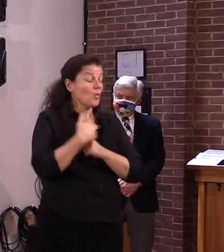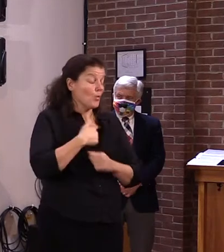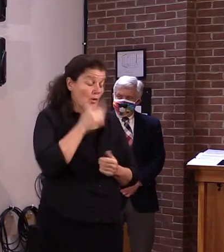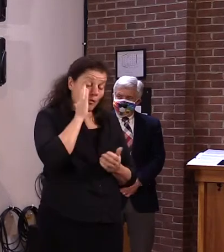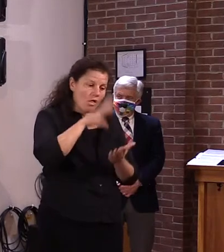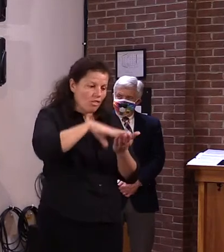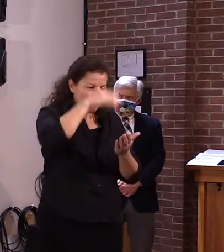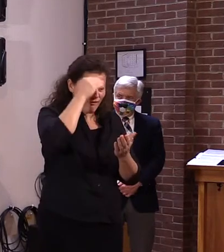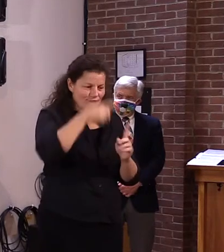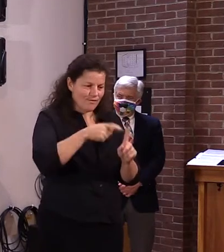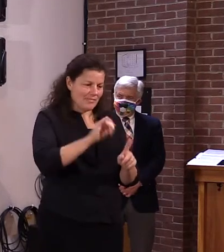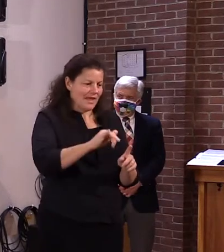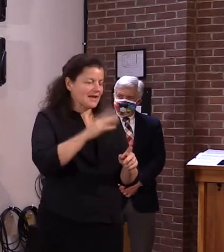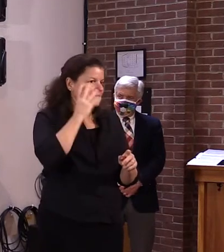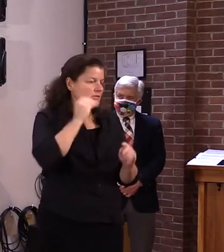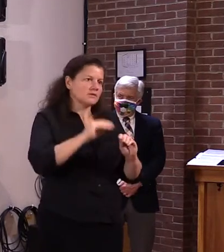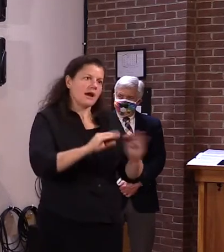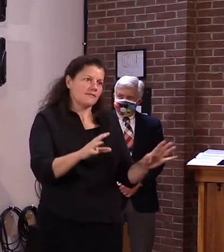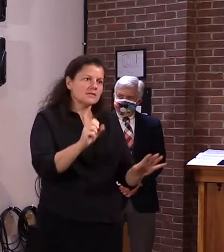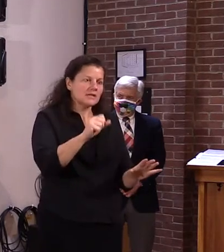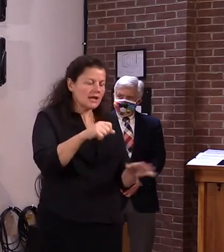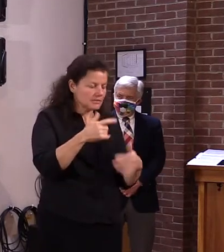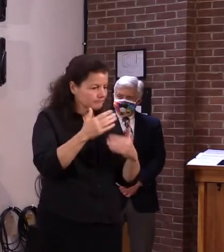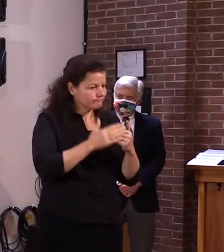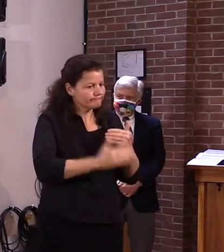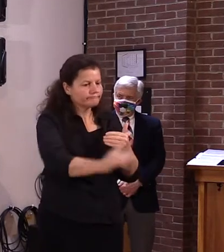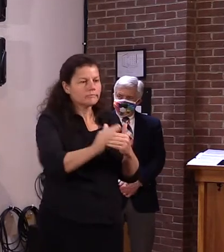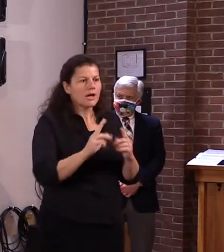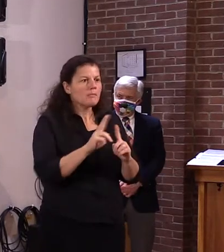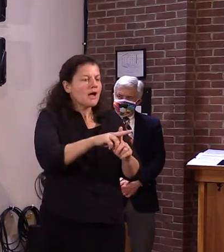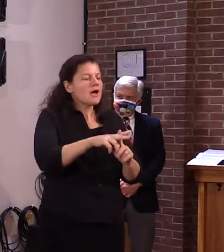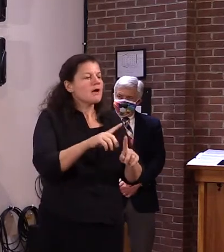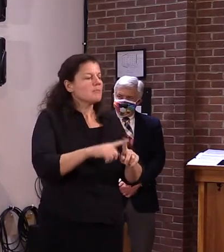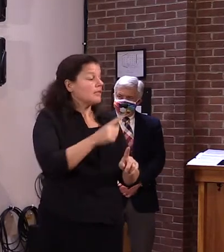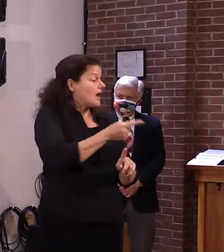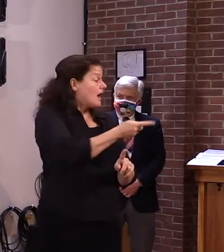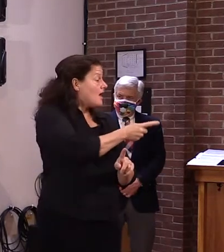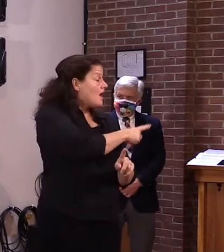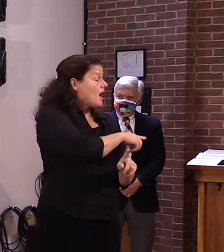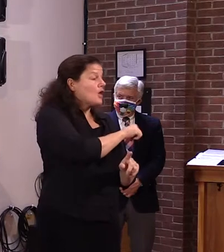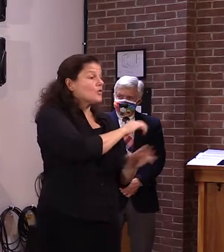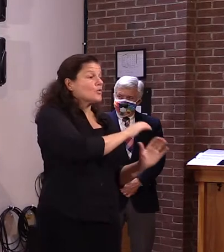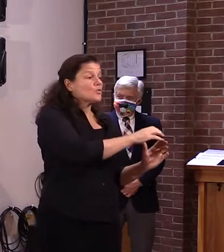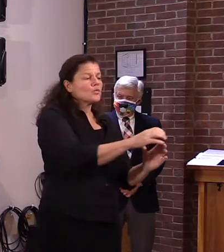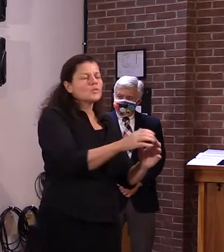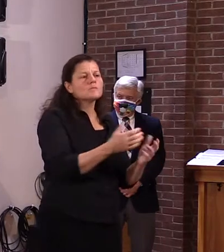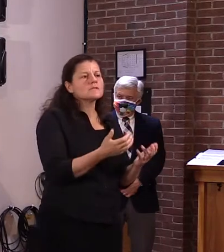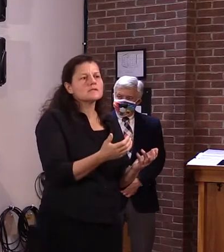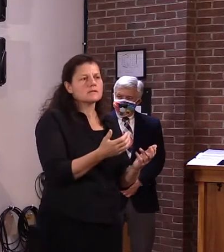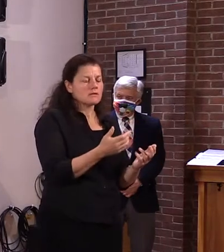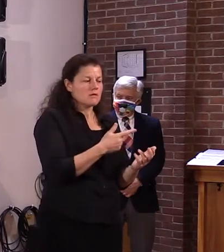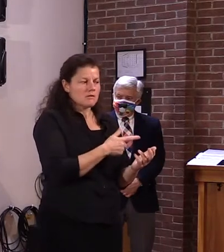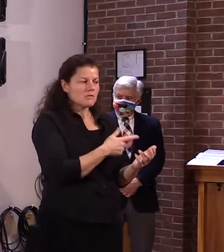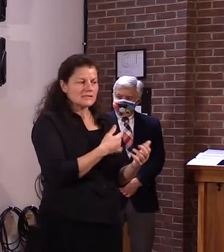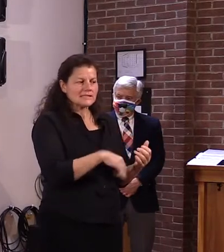experience, obviously, but there's nothing to translate into the other groups because no one else will be arriving.